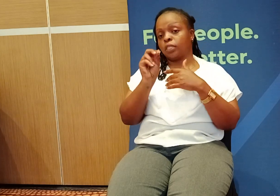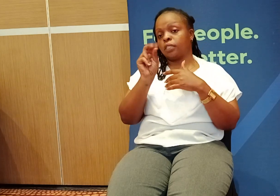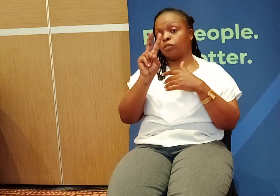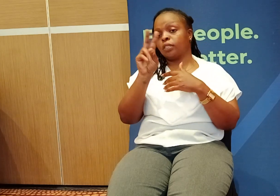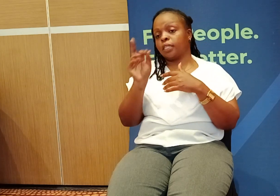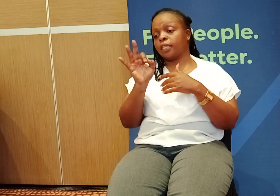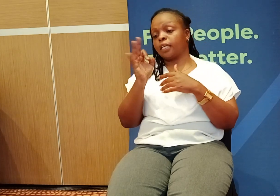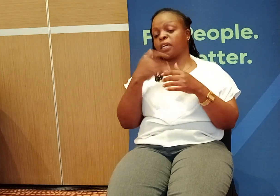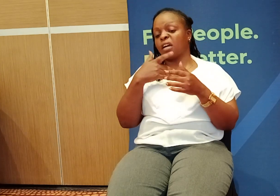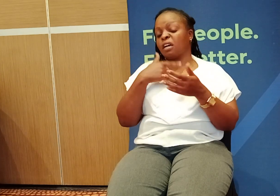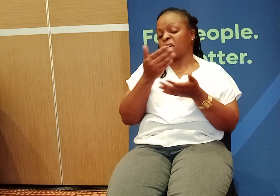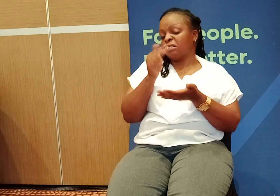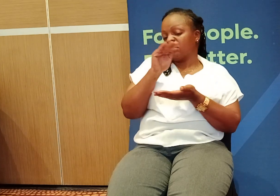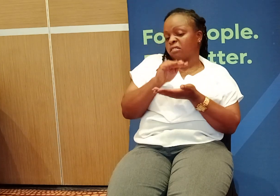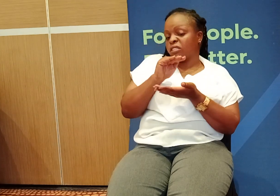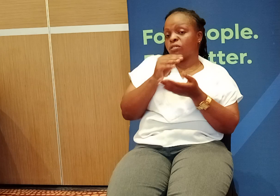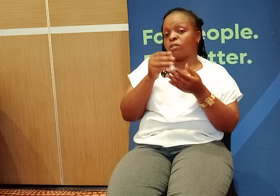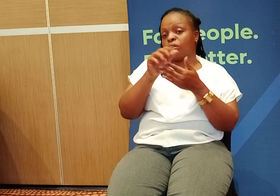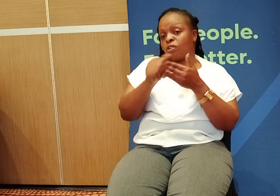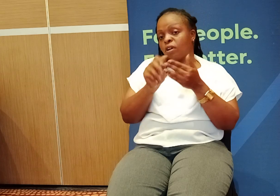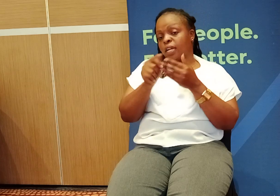So as a bank, we didn't have